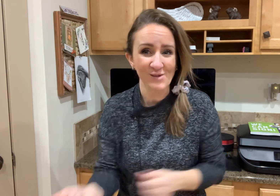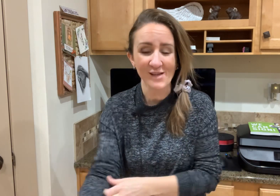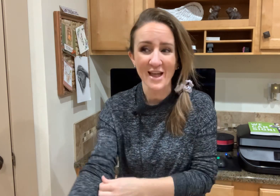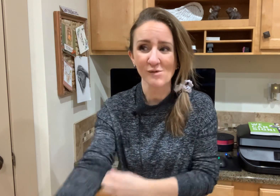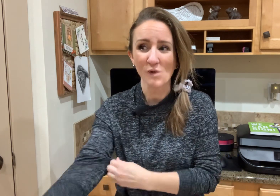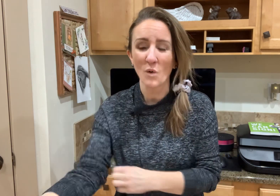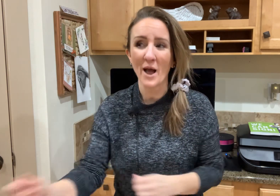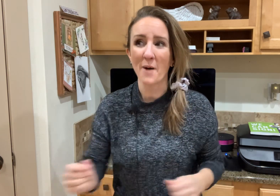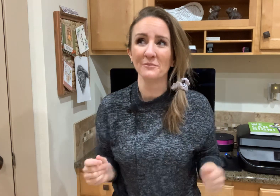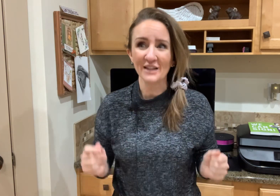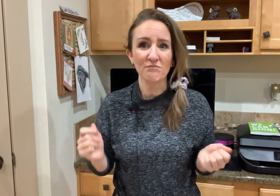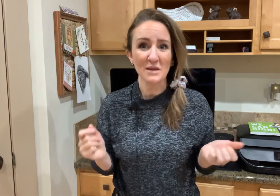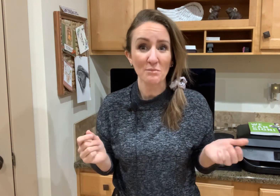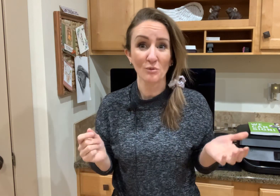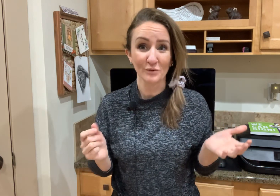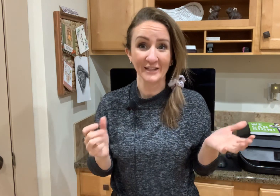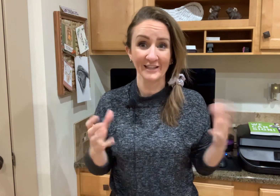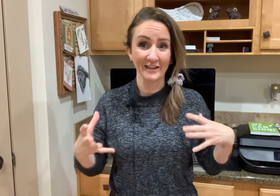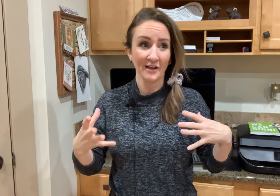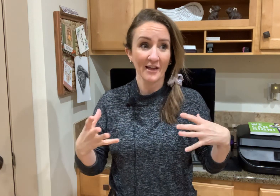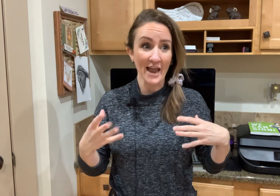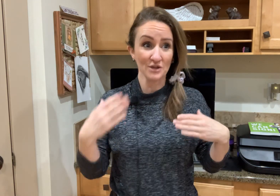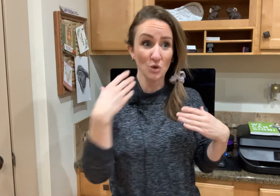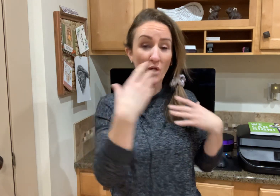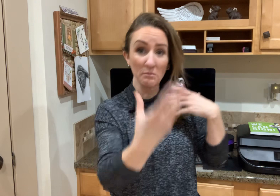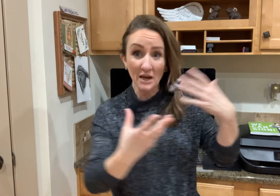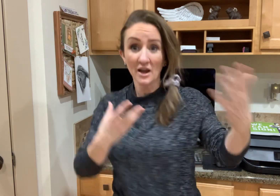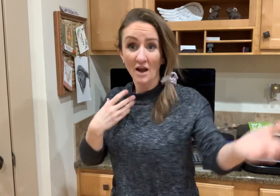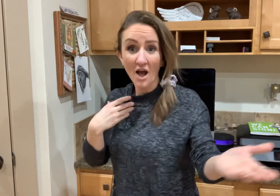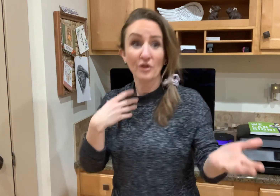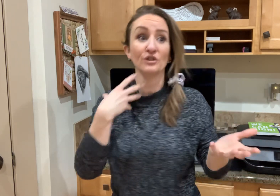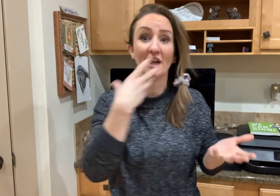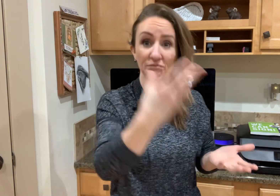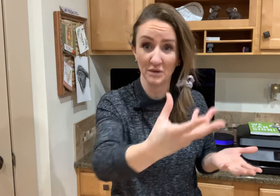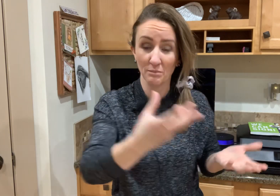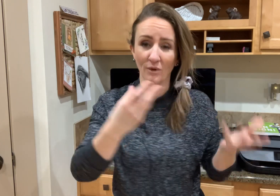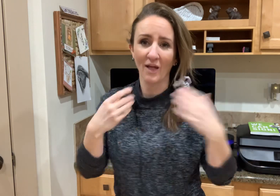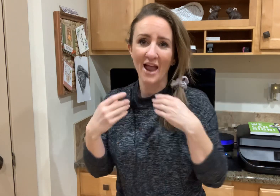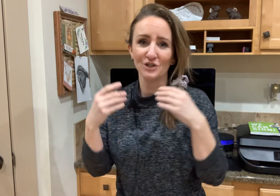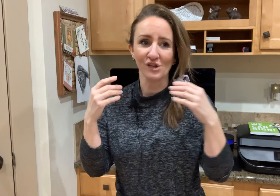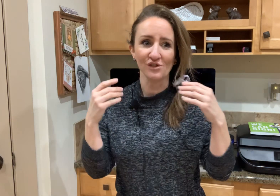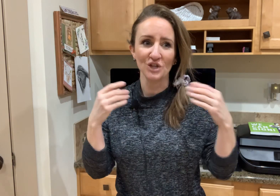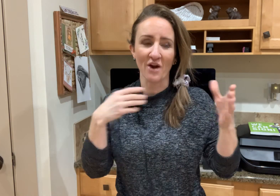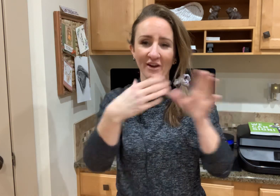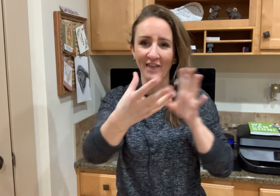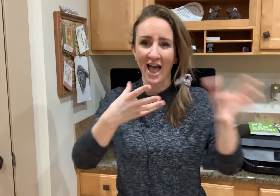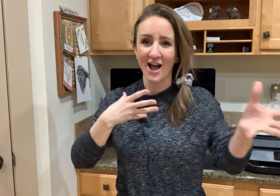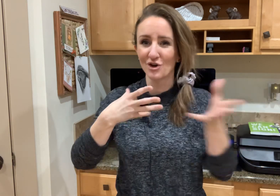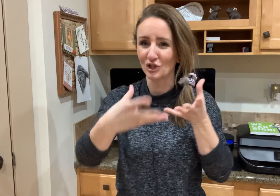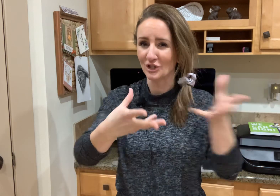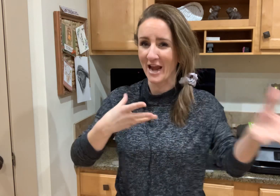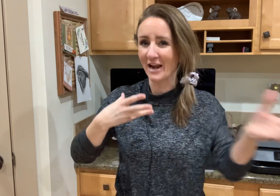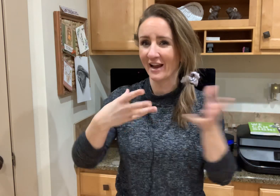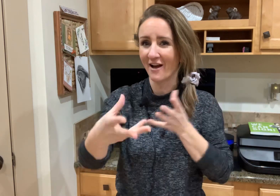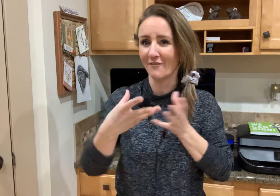say. So deaf people really enjoy meeting other deaf people and just sharing that understanding of